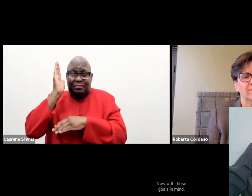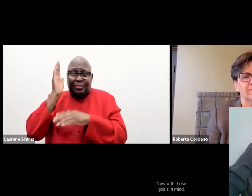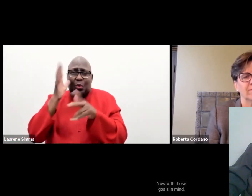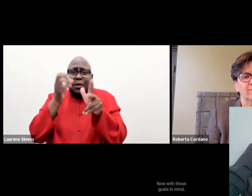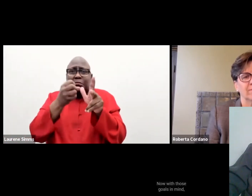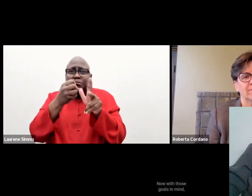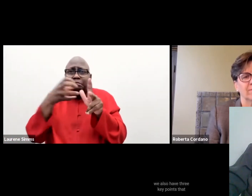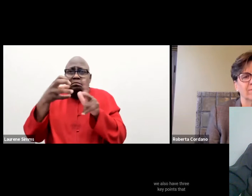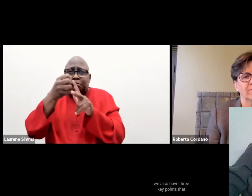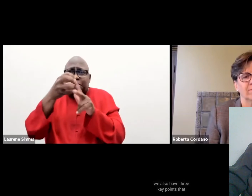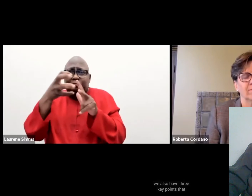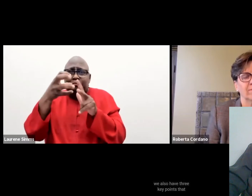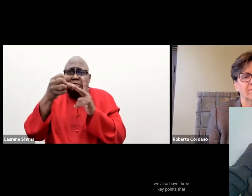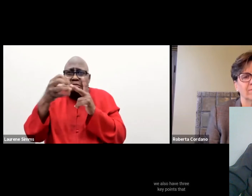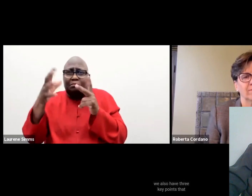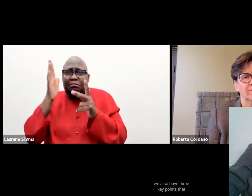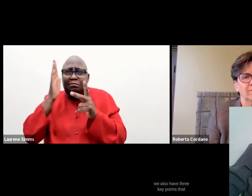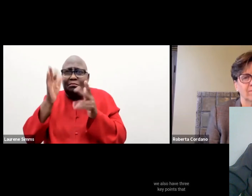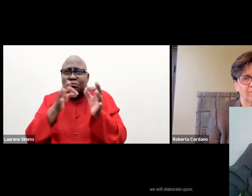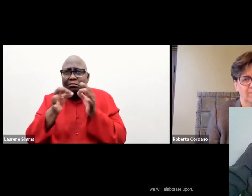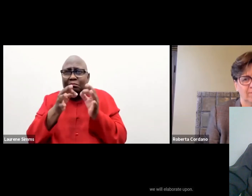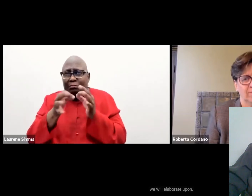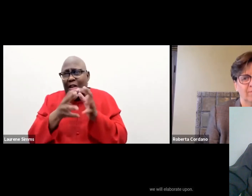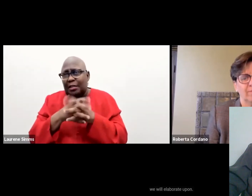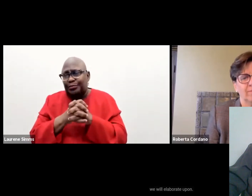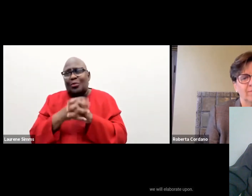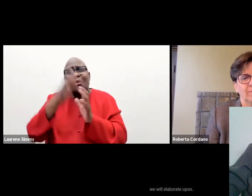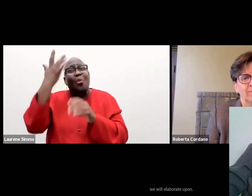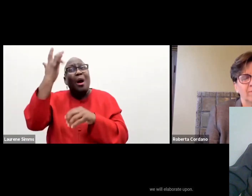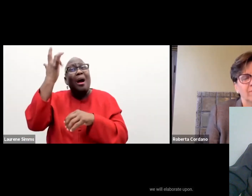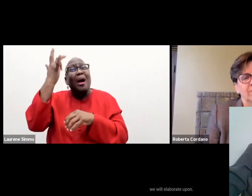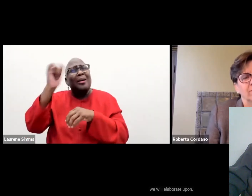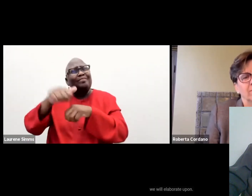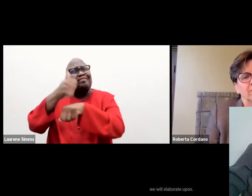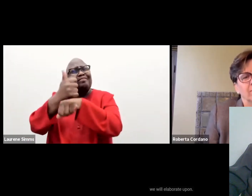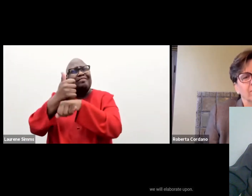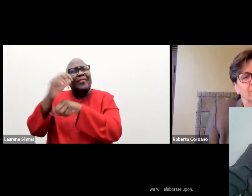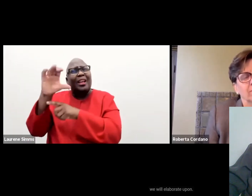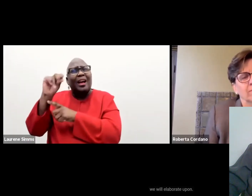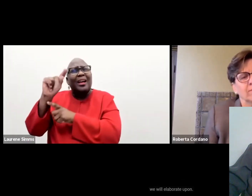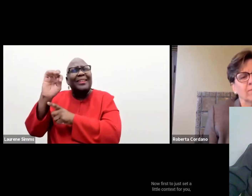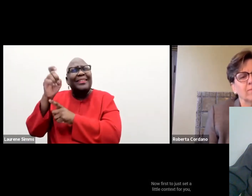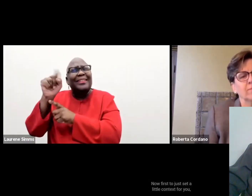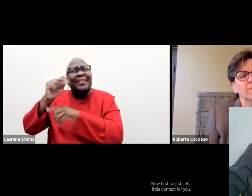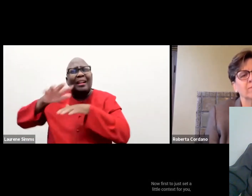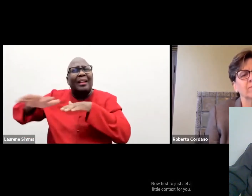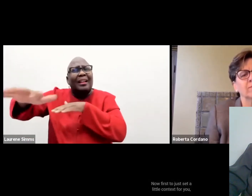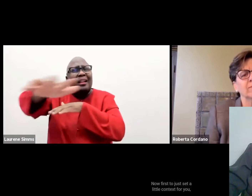Now, with the 3 goals in mind, I'm going to expand on each one.